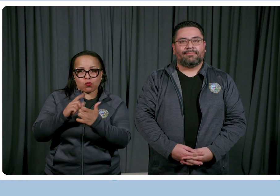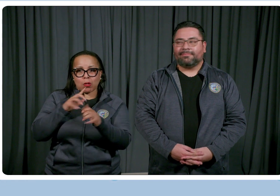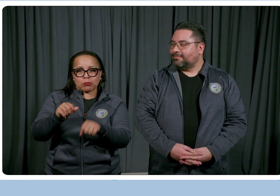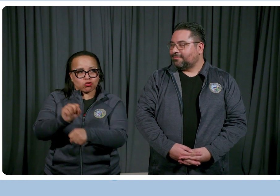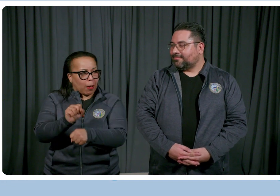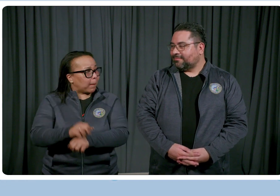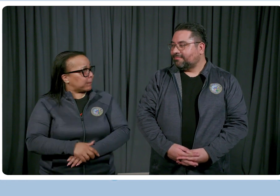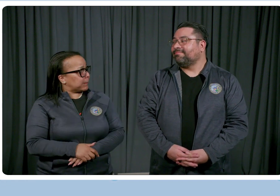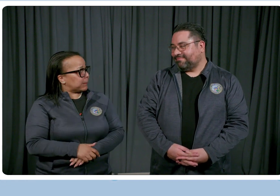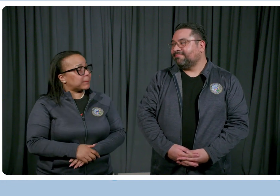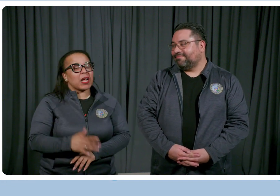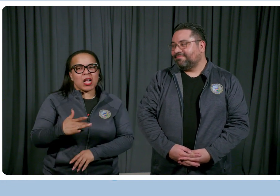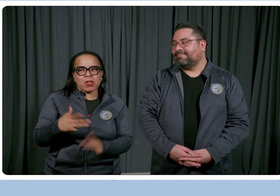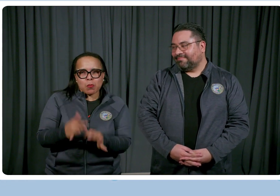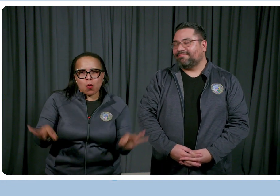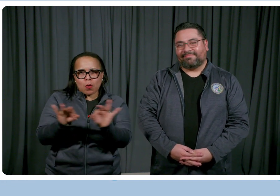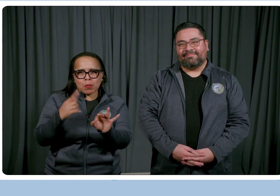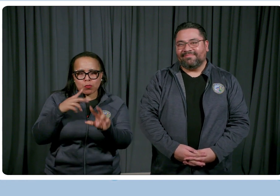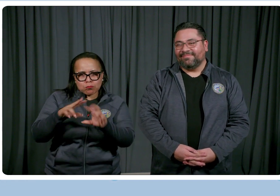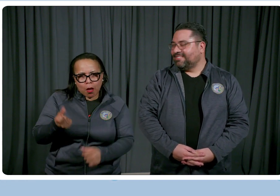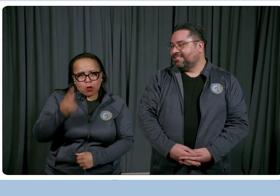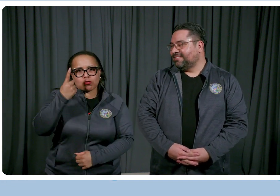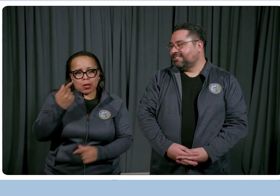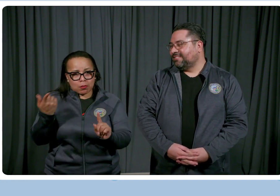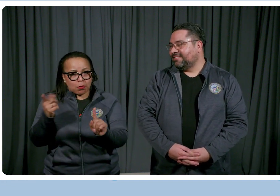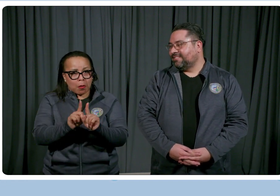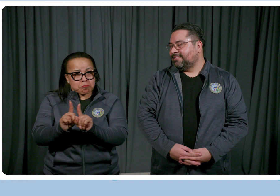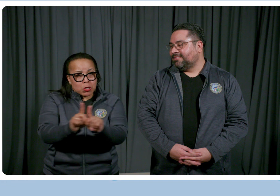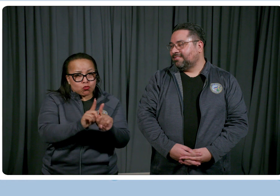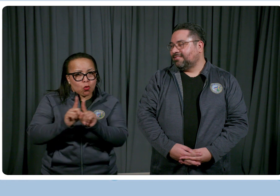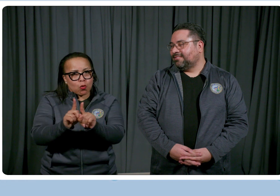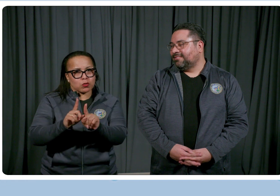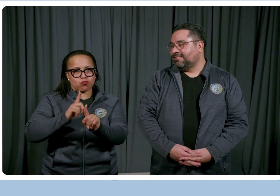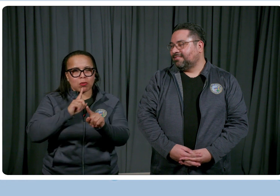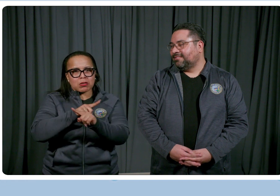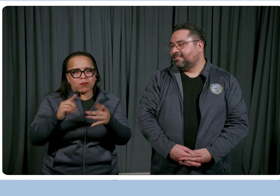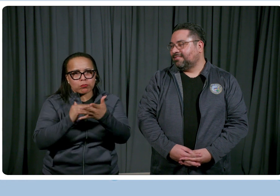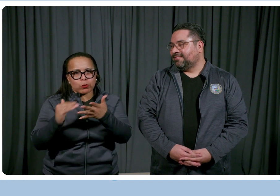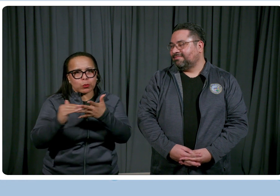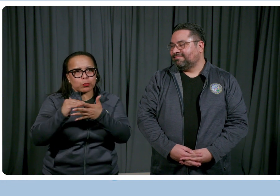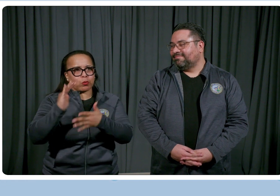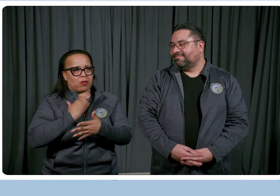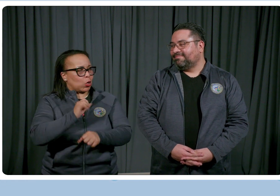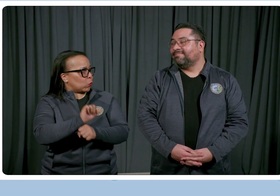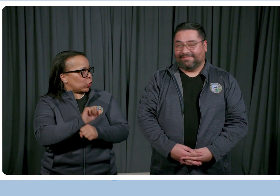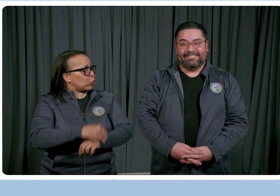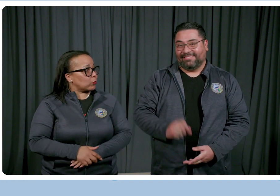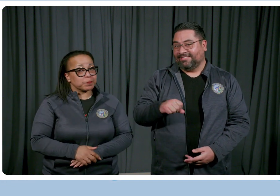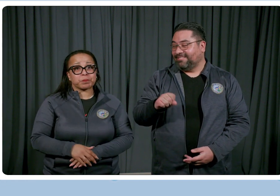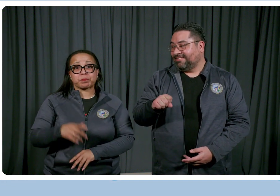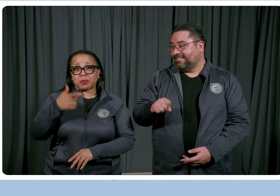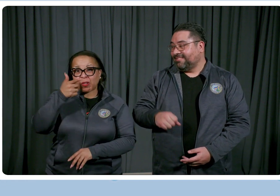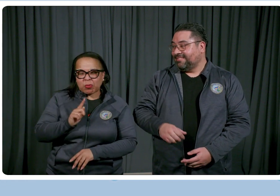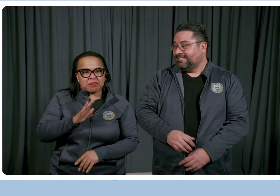find a job. So Yes. I think it's important that we understand how important mentors are to us in all different phases of our careers.